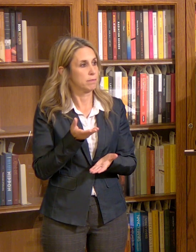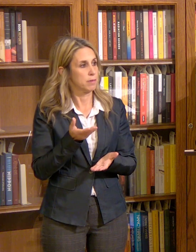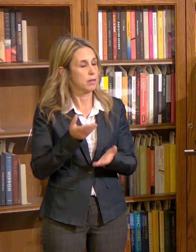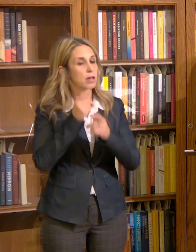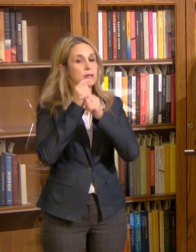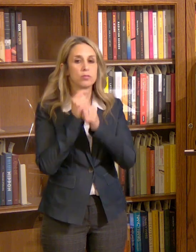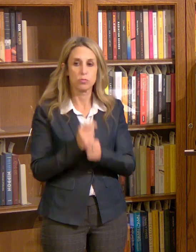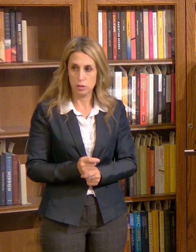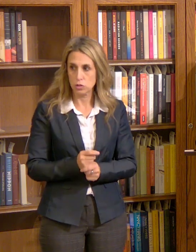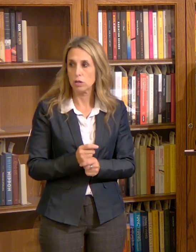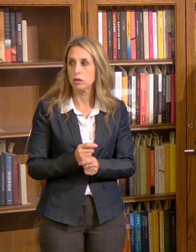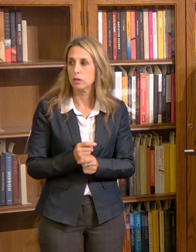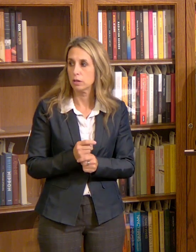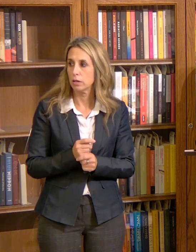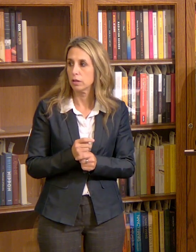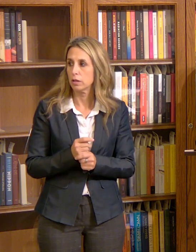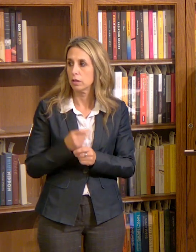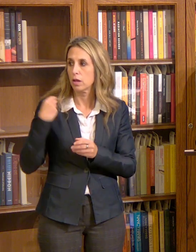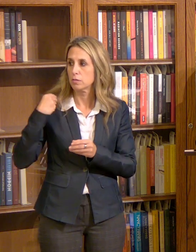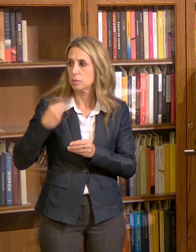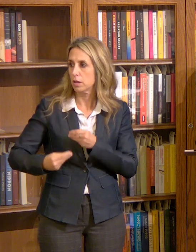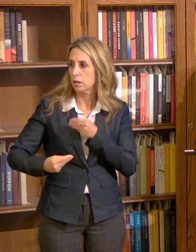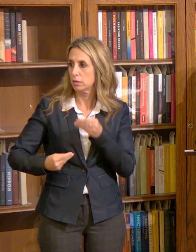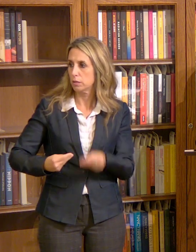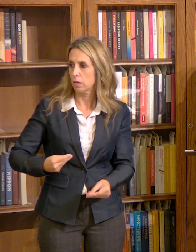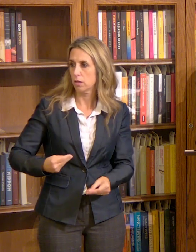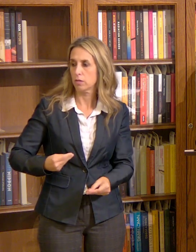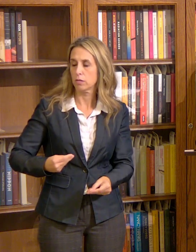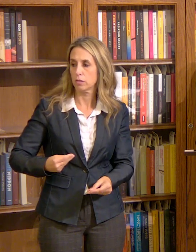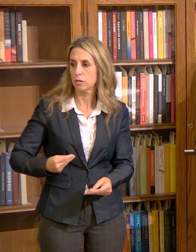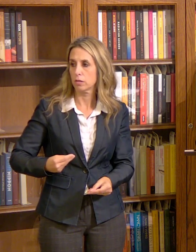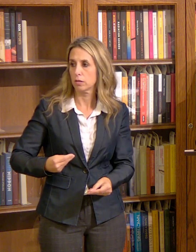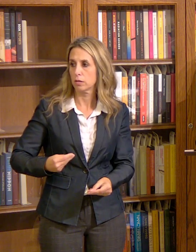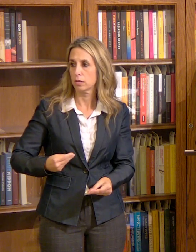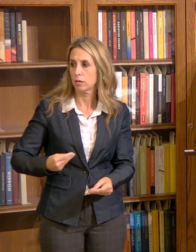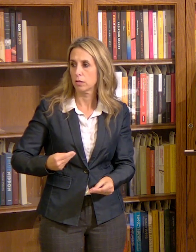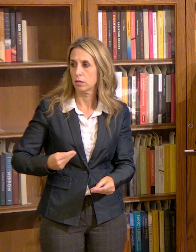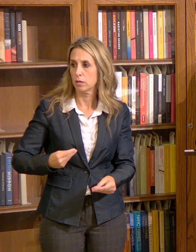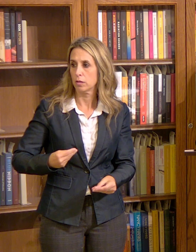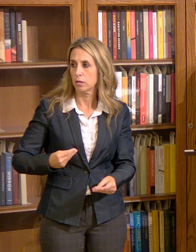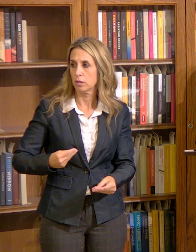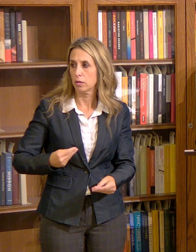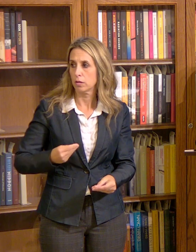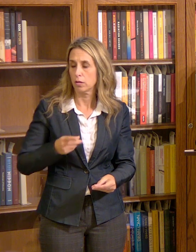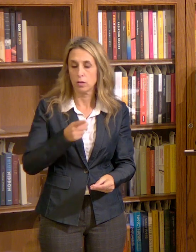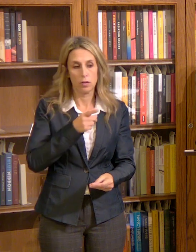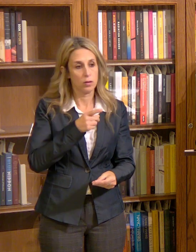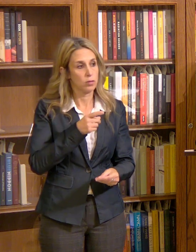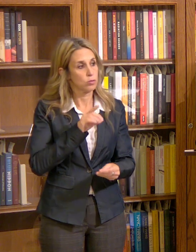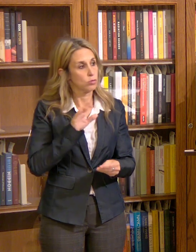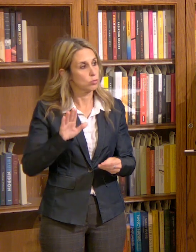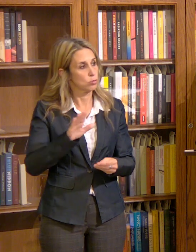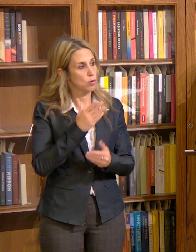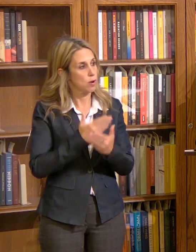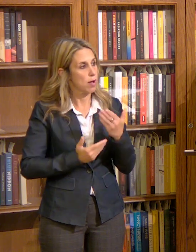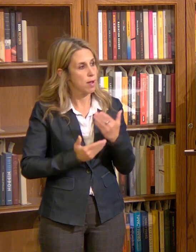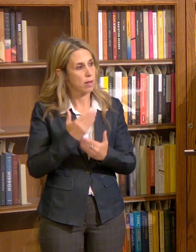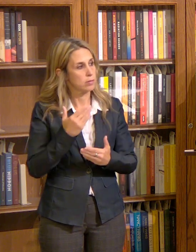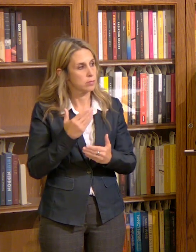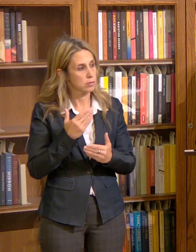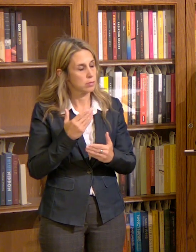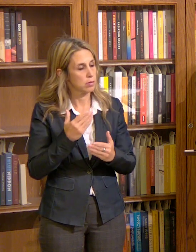tradition that has been handed down into hands that are more than capable of carrying